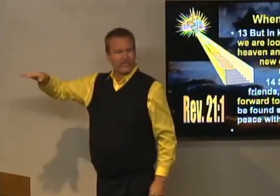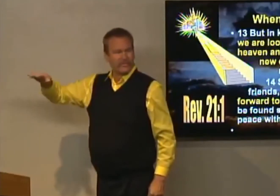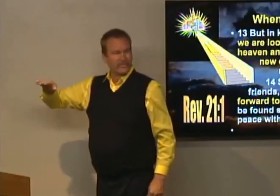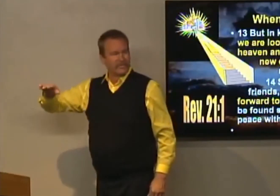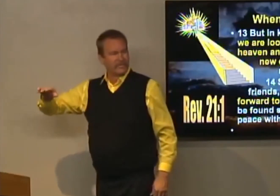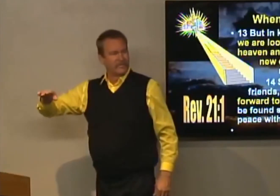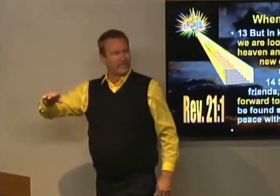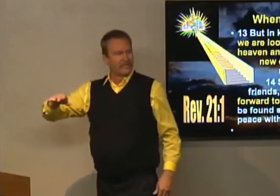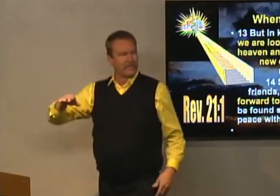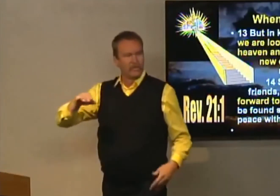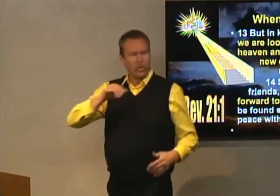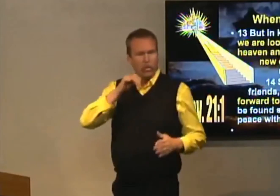home.